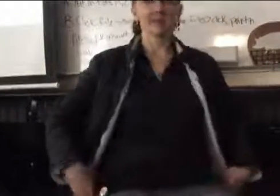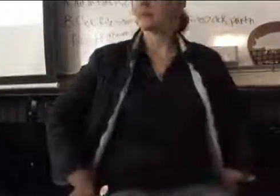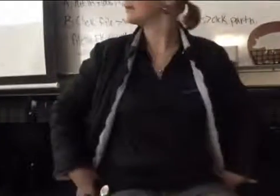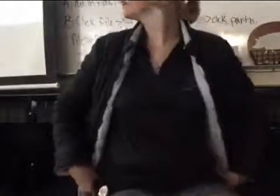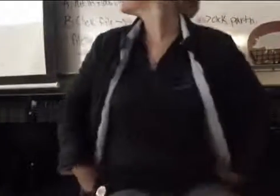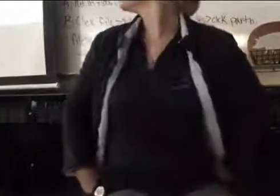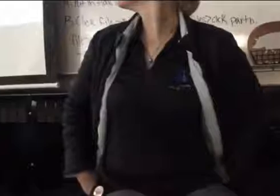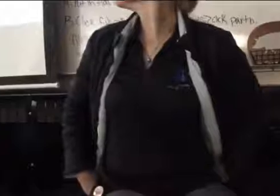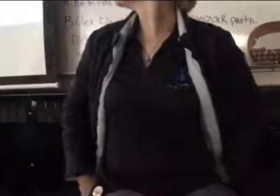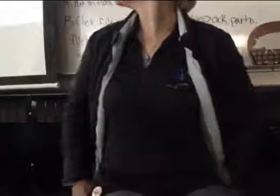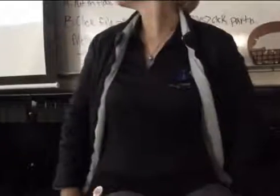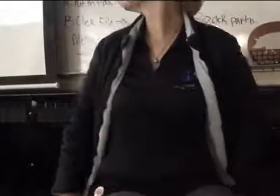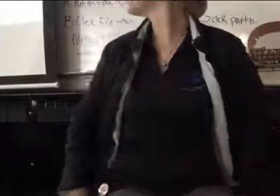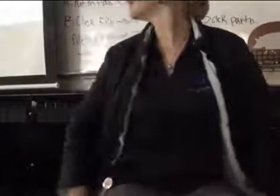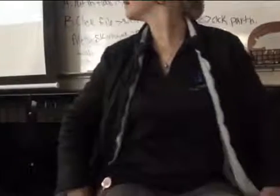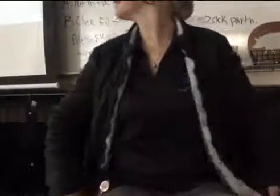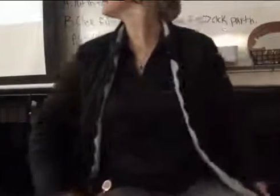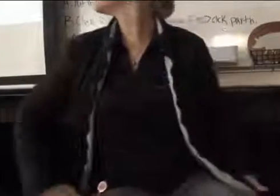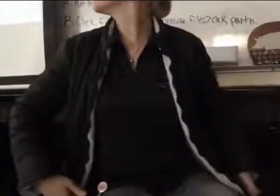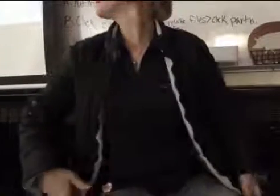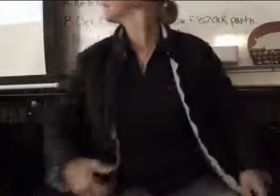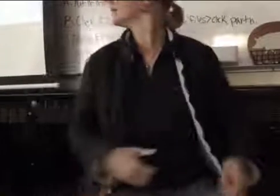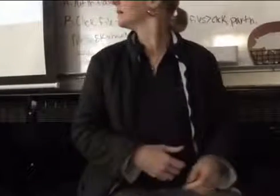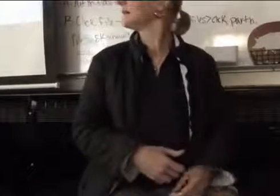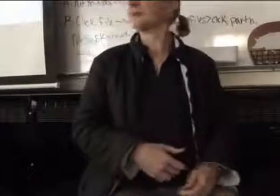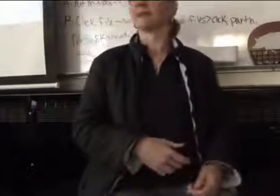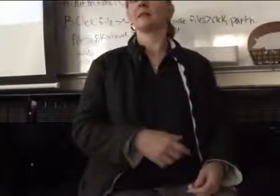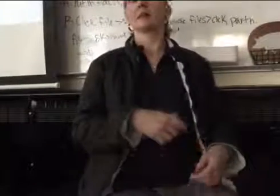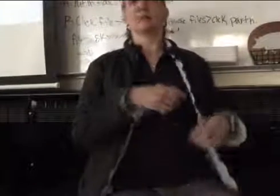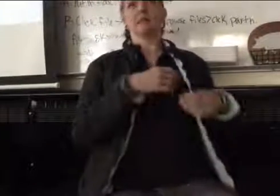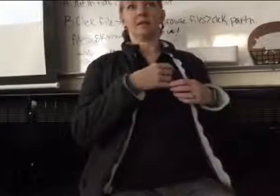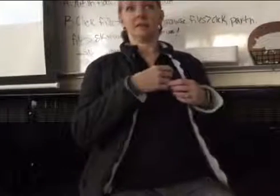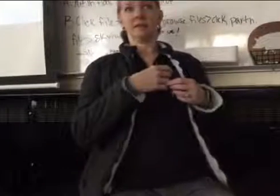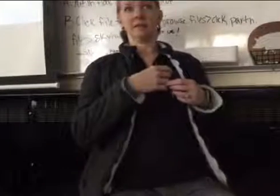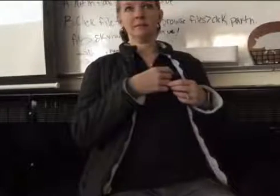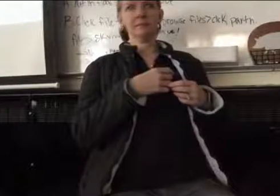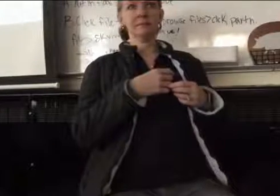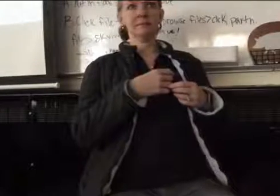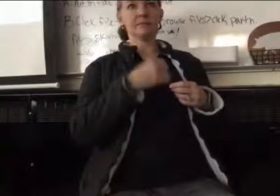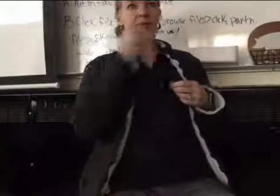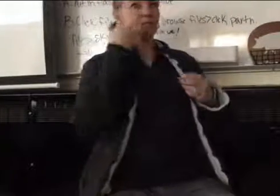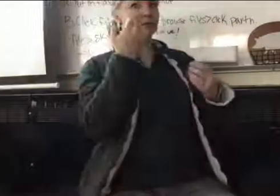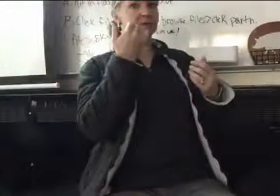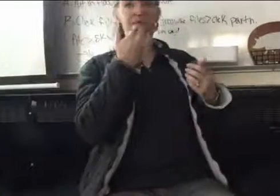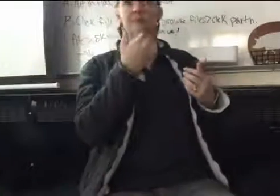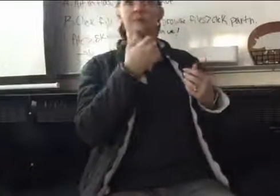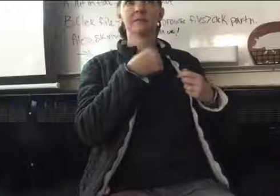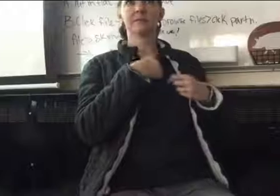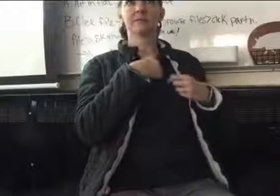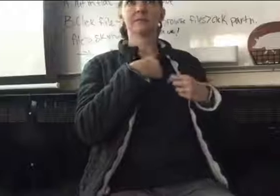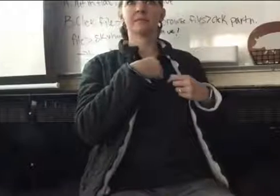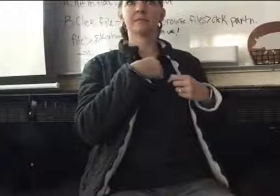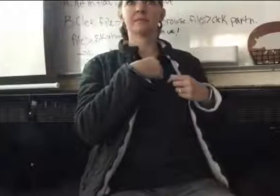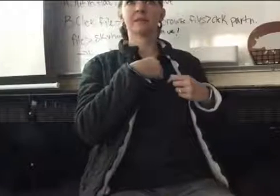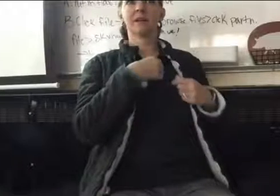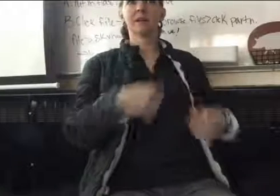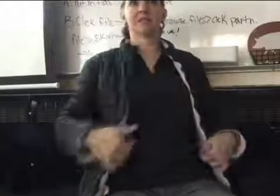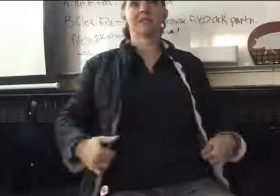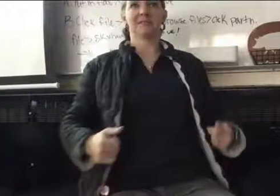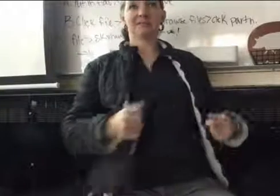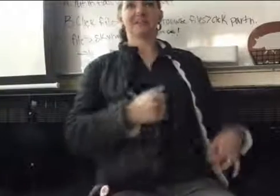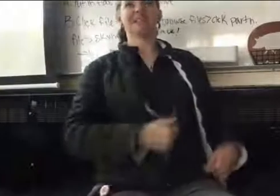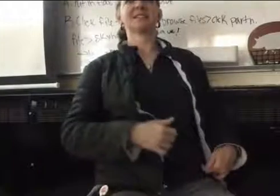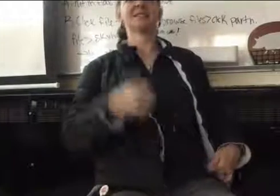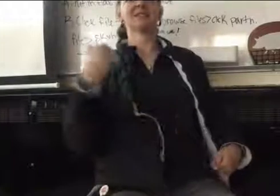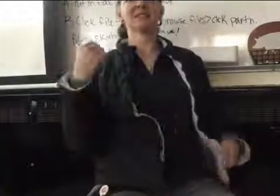Sir, we ought to pull out. No, we can't do that. We can't hold them against Shag. You know that. Well, if we don't, they go on by and over the hill. You want me to restart? You